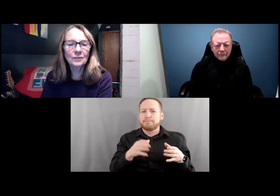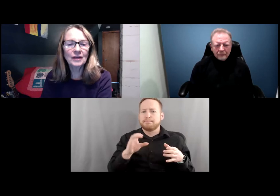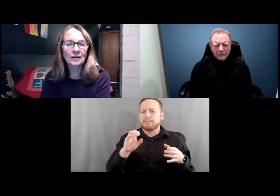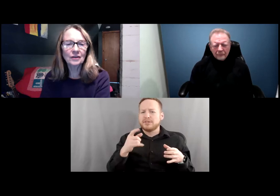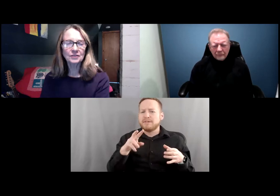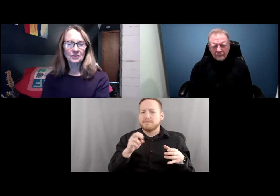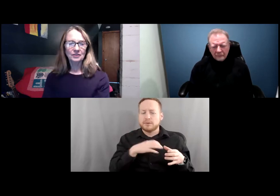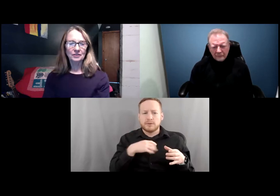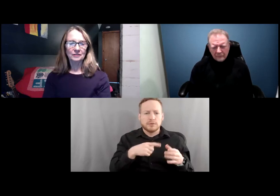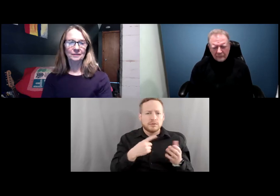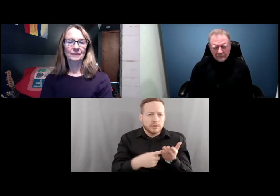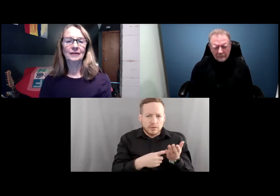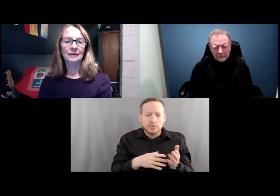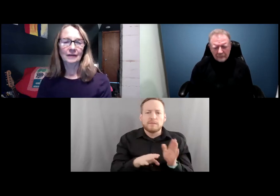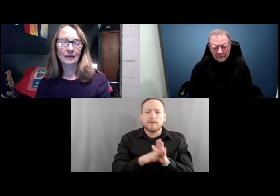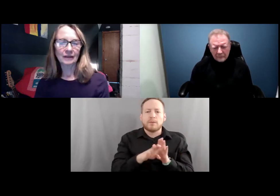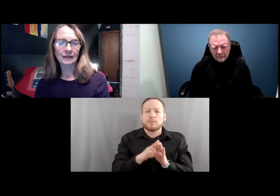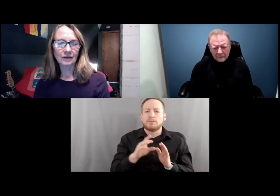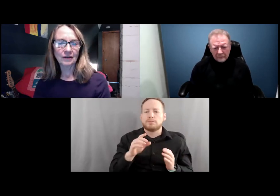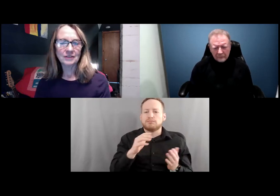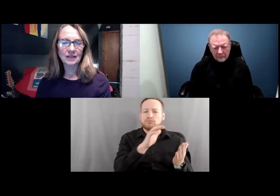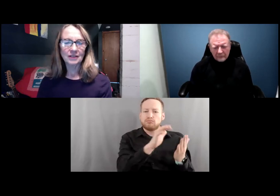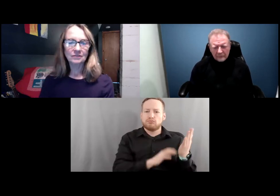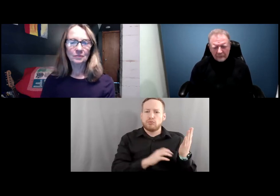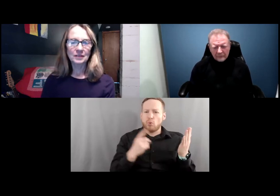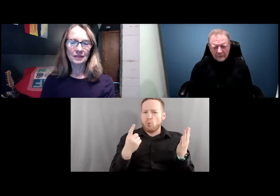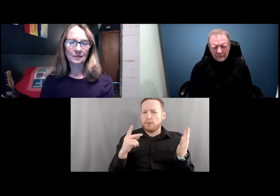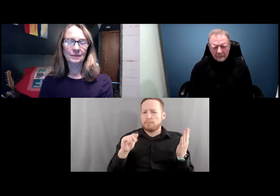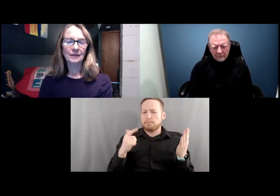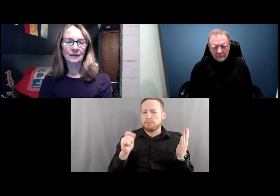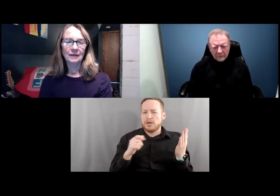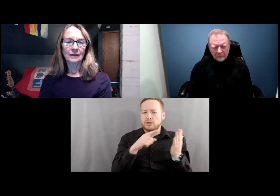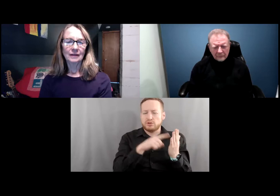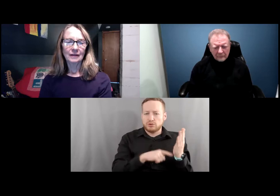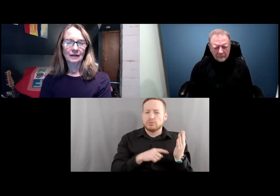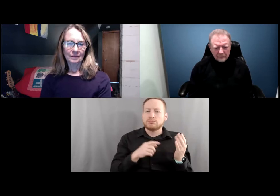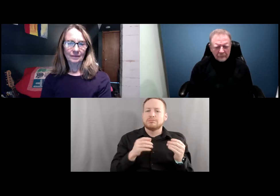Yesterday, we had another discussion in our executive meeting.